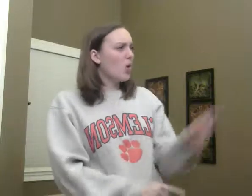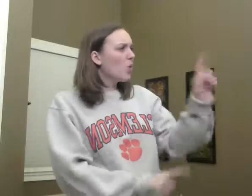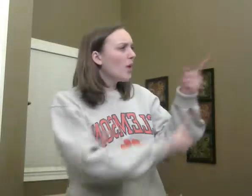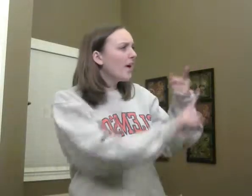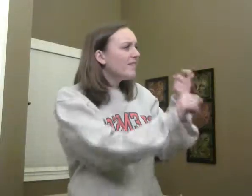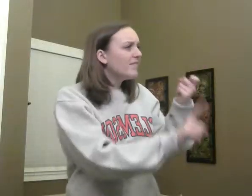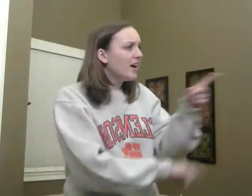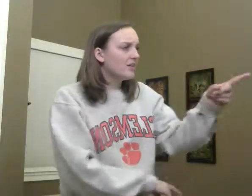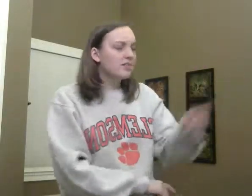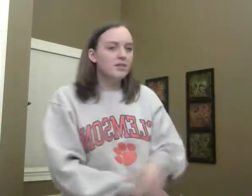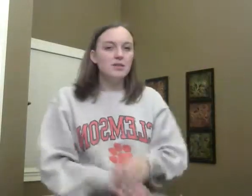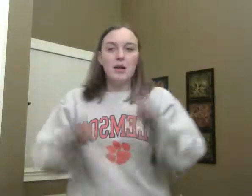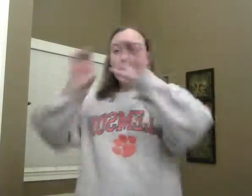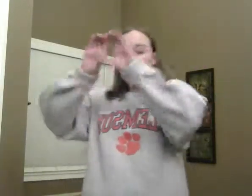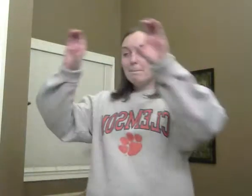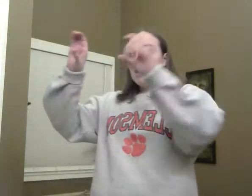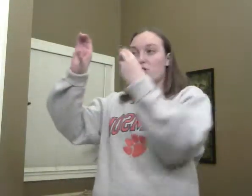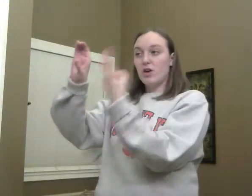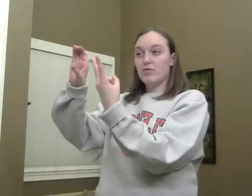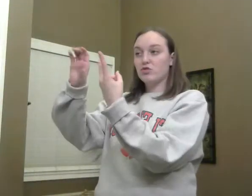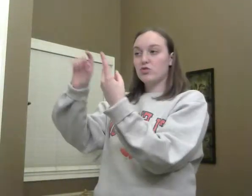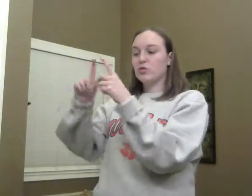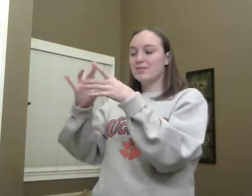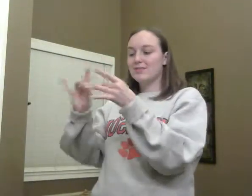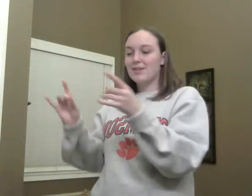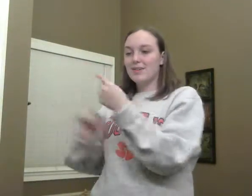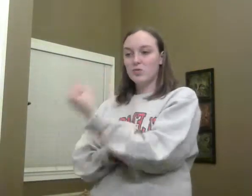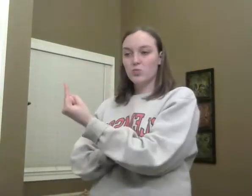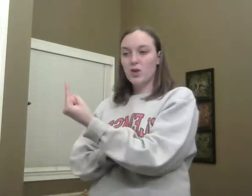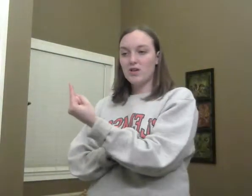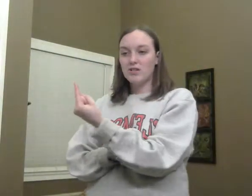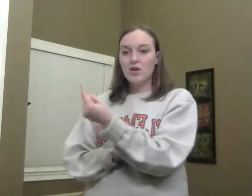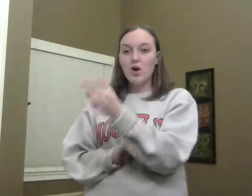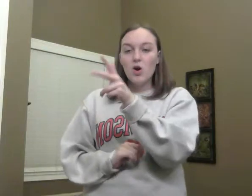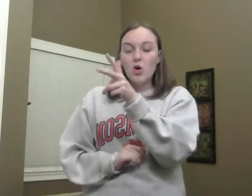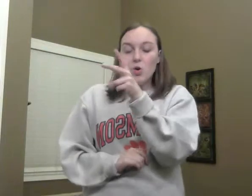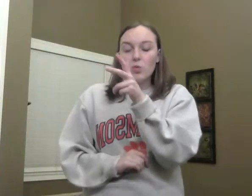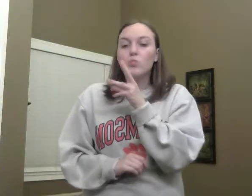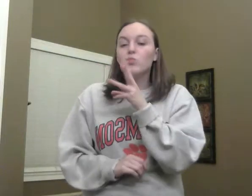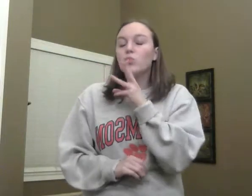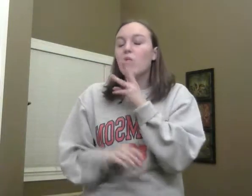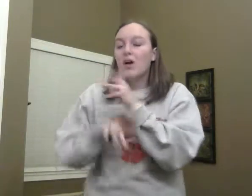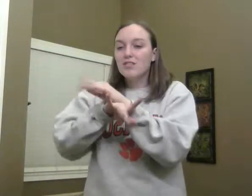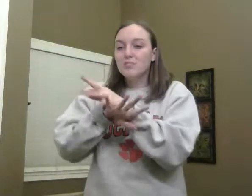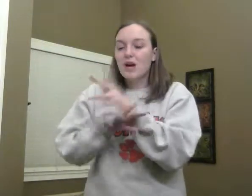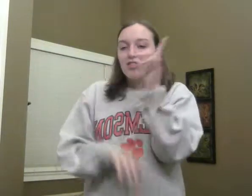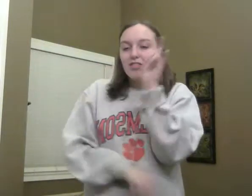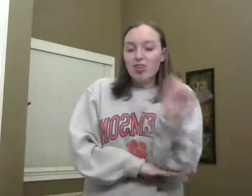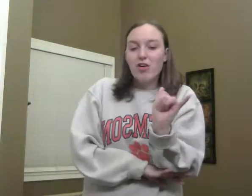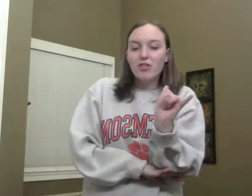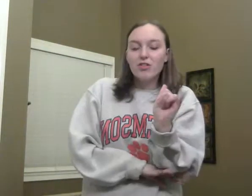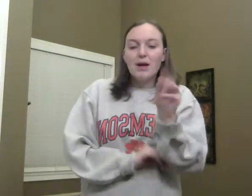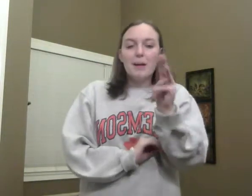1, a water strider is a water bug that looks like a large mosquito. Okay, so he said paragraph 2, sentence